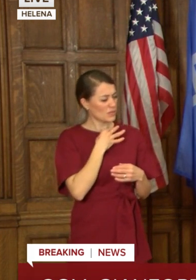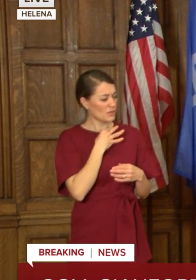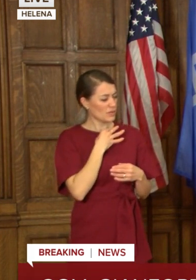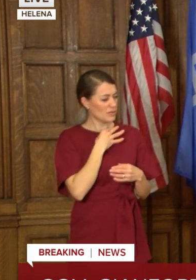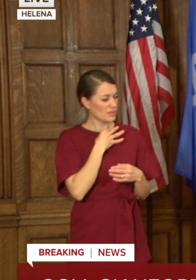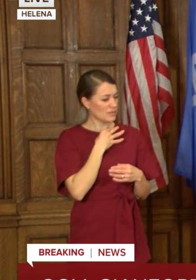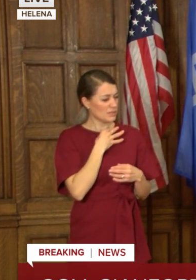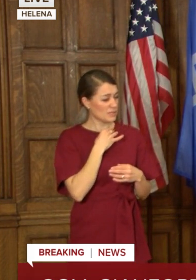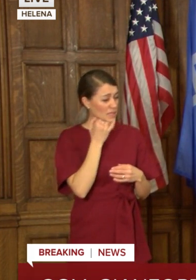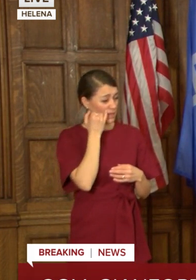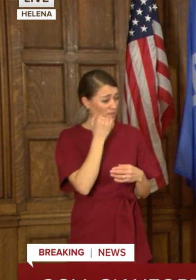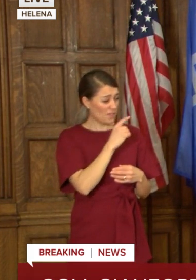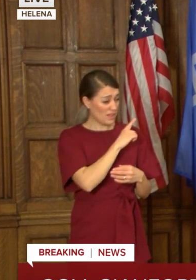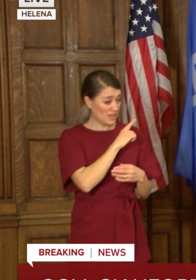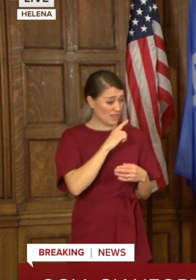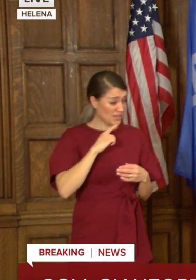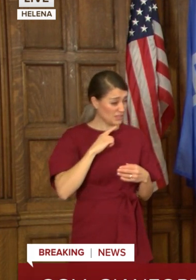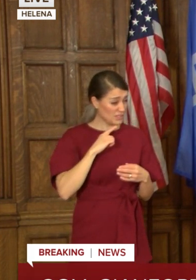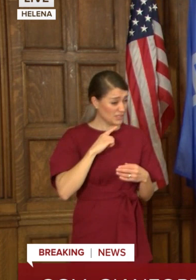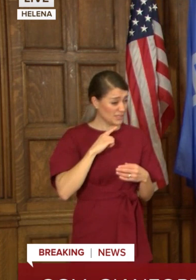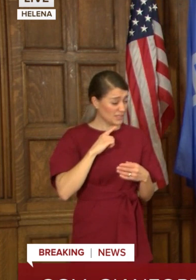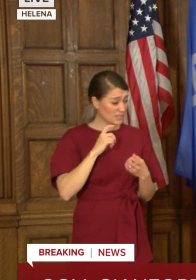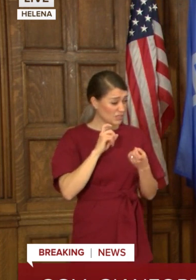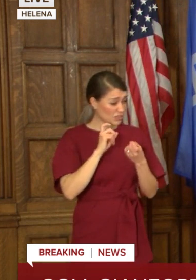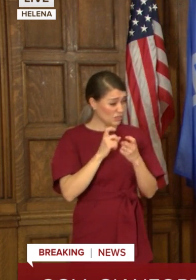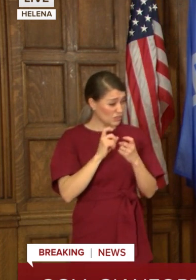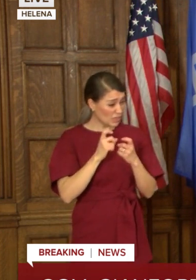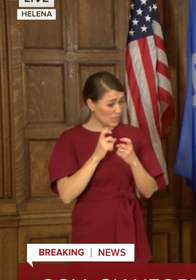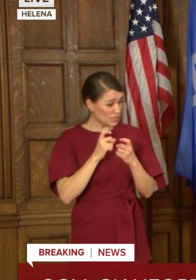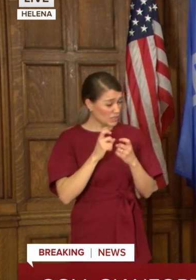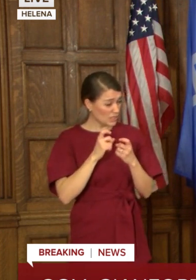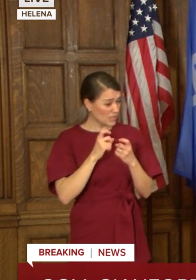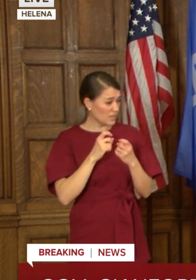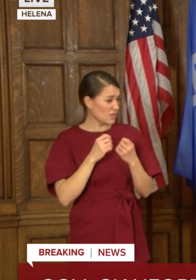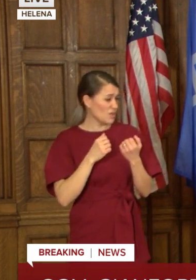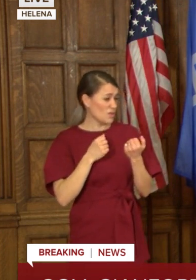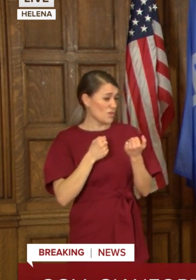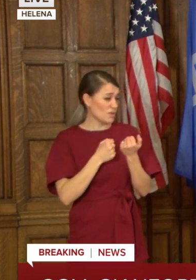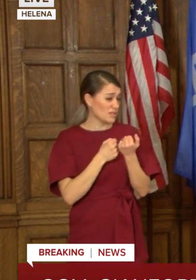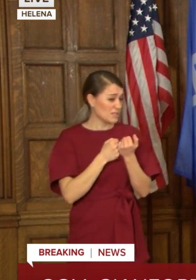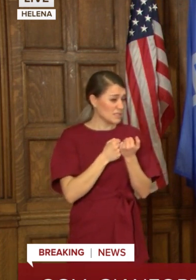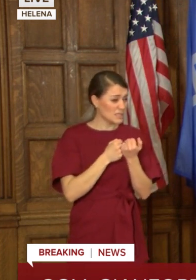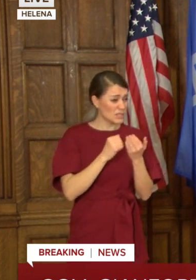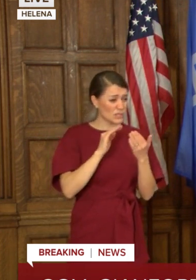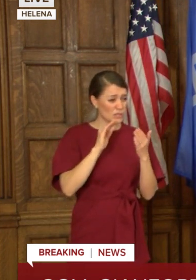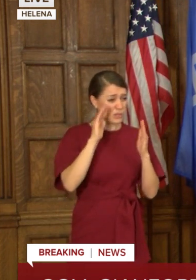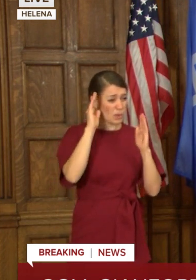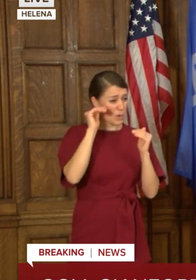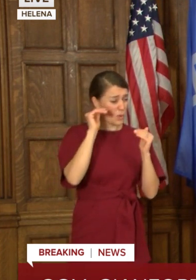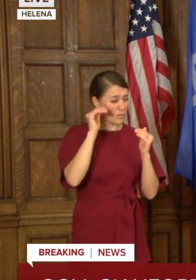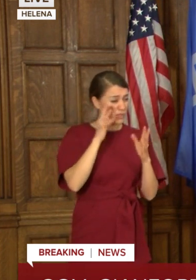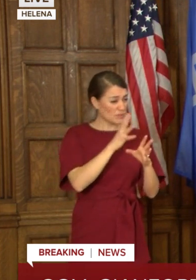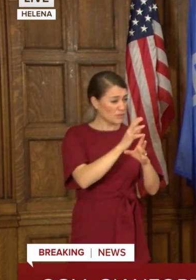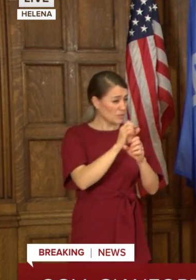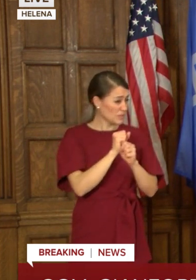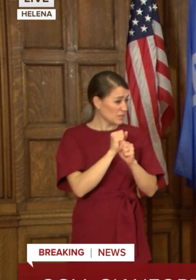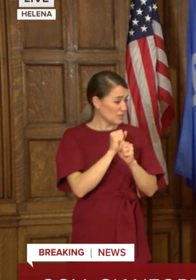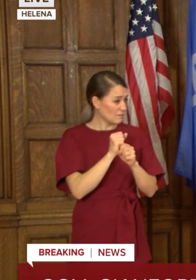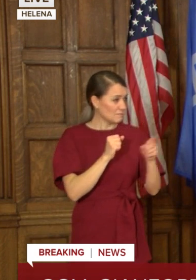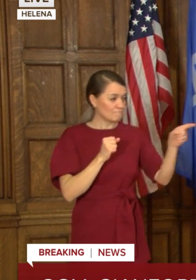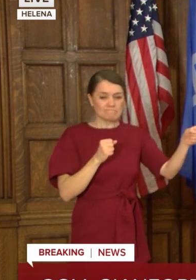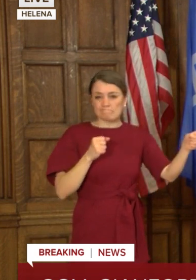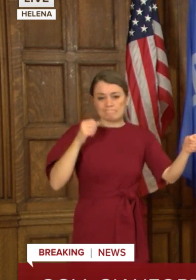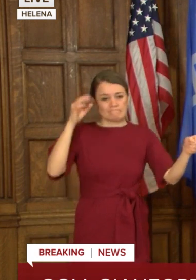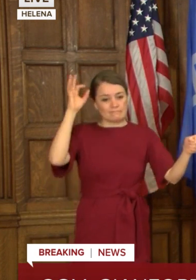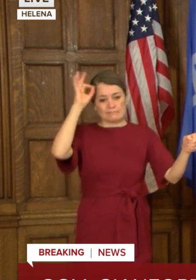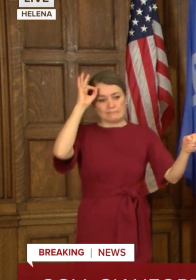and your staff have engaged on at all, and if this is something that meets what you were hoping to achieve. Yeah, I'm not familiar with that particular